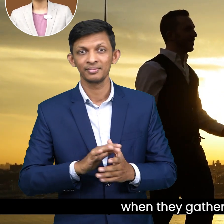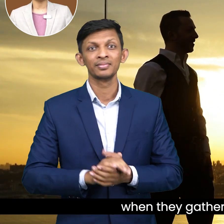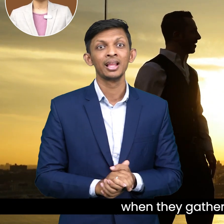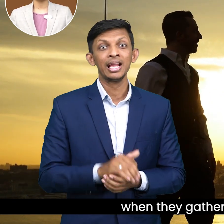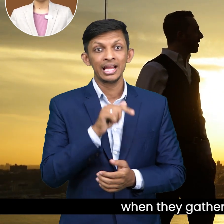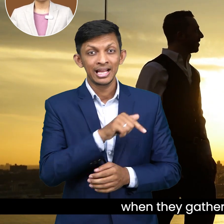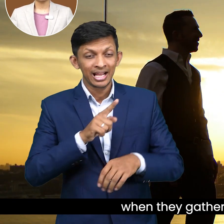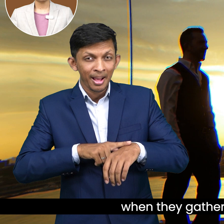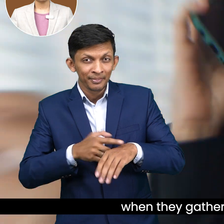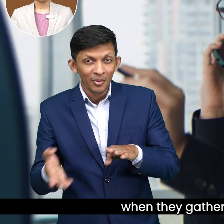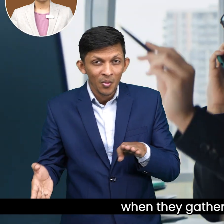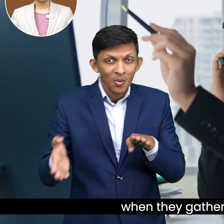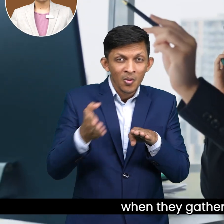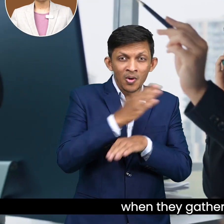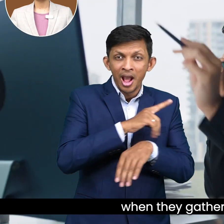the forest.